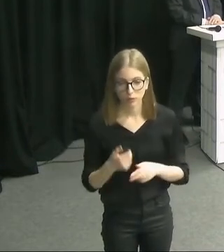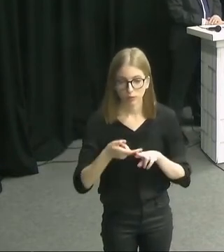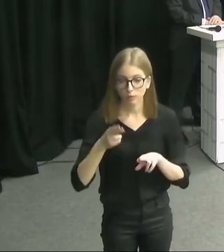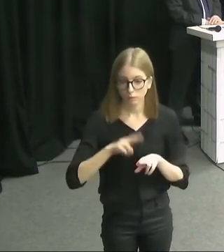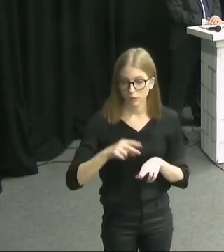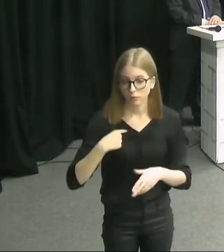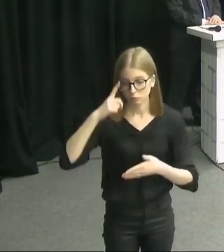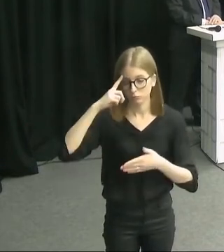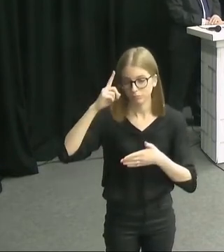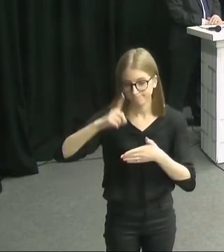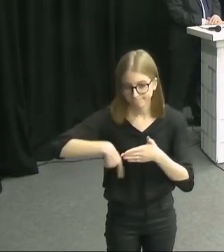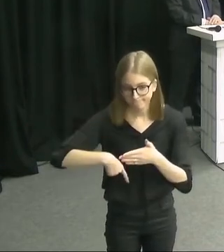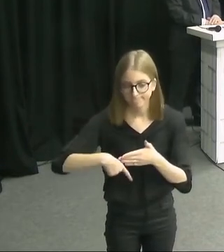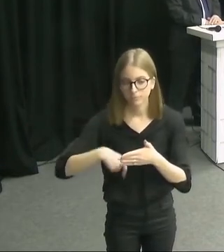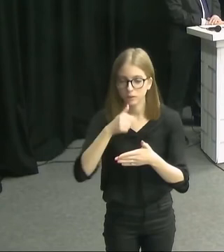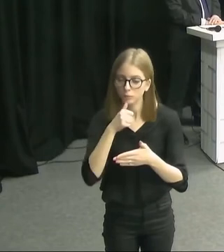funding.